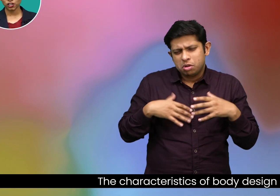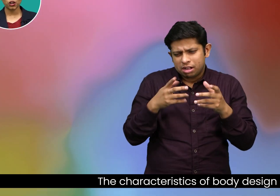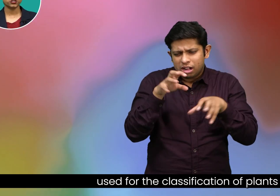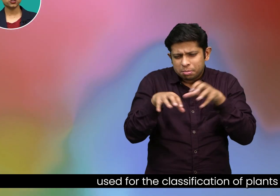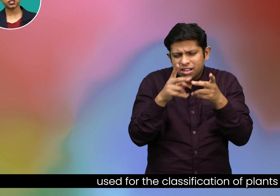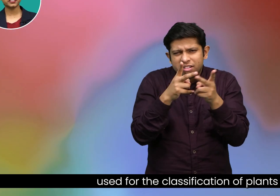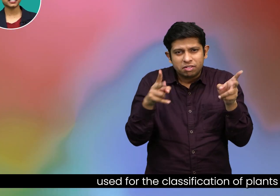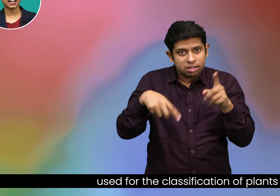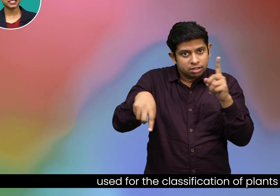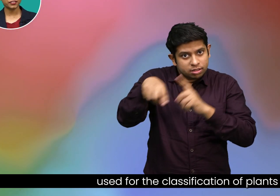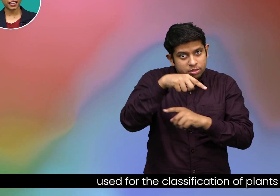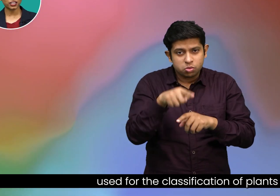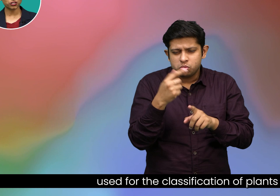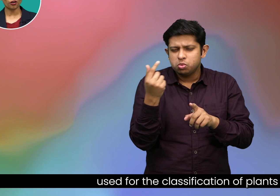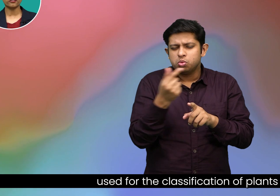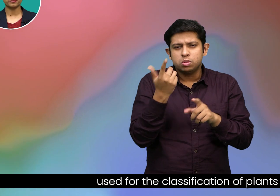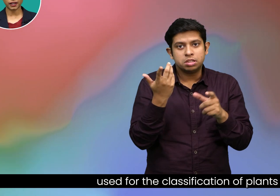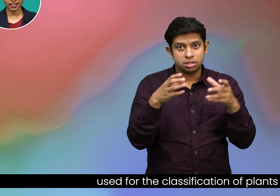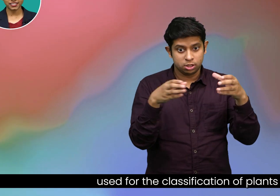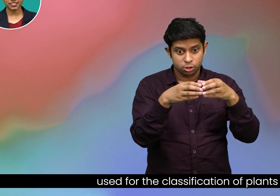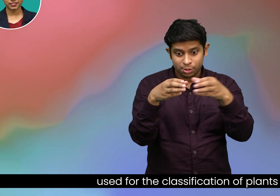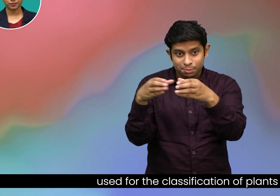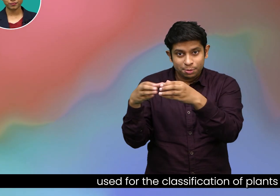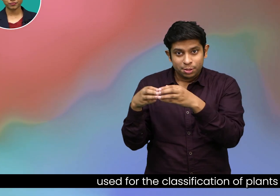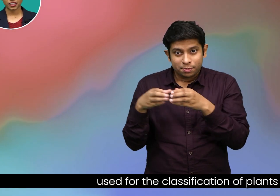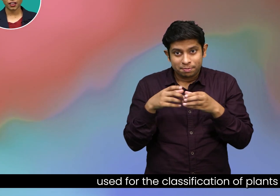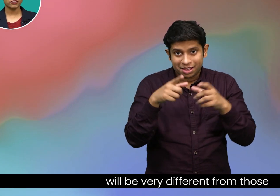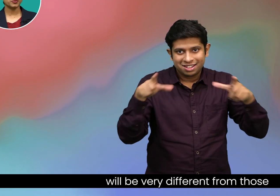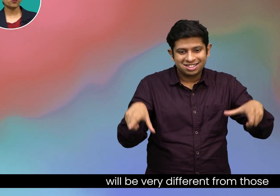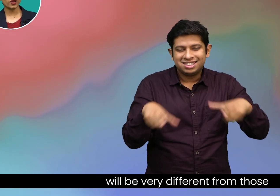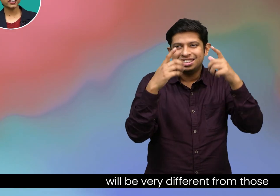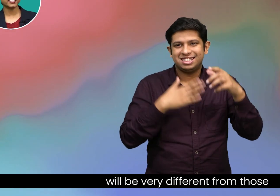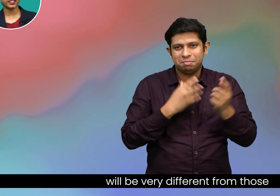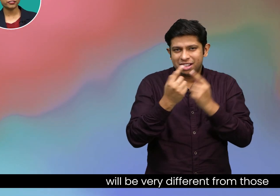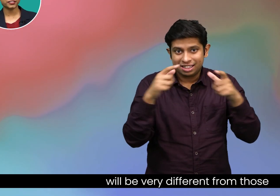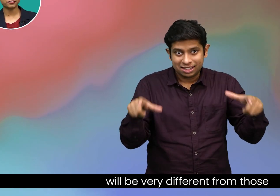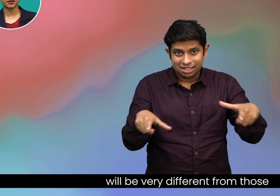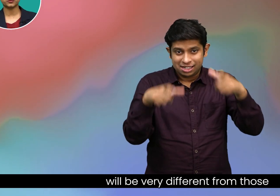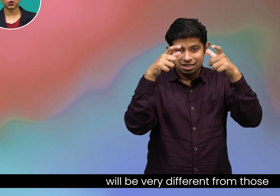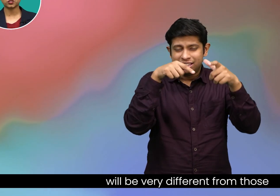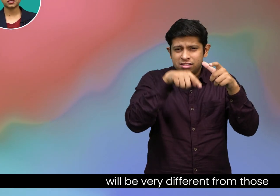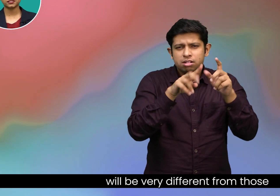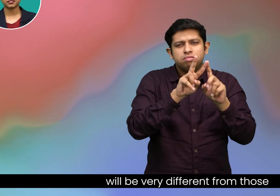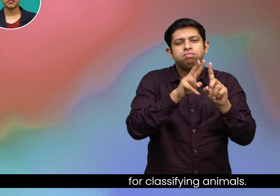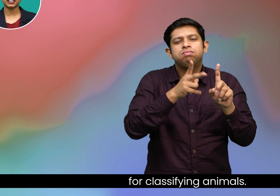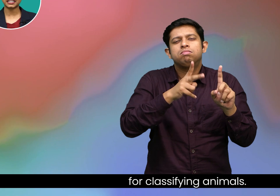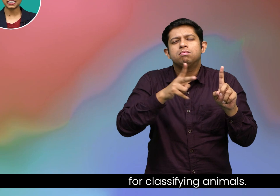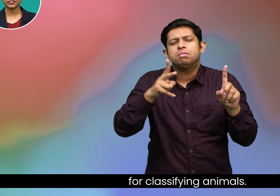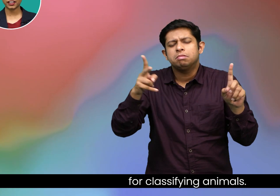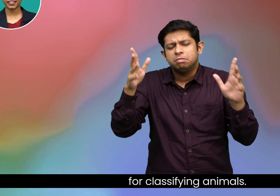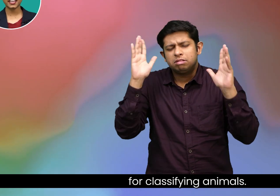design used for the classification of plants will be very different from those